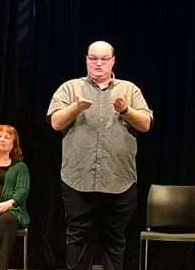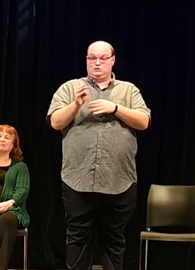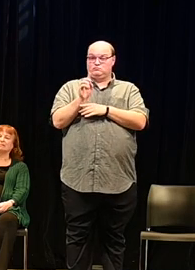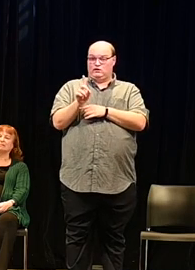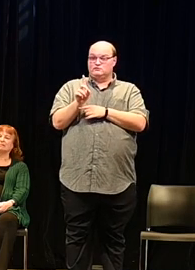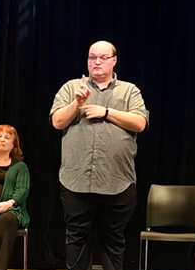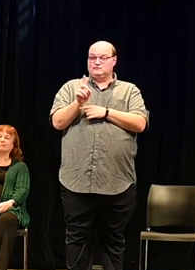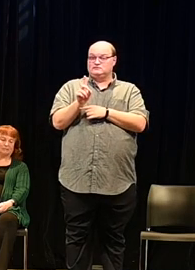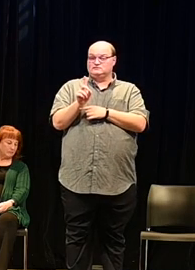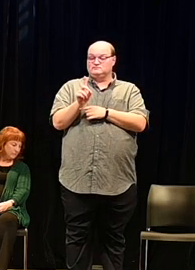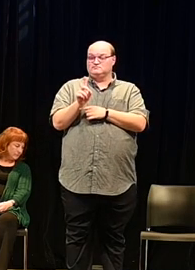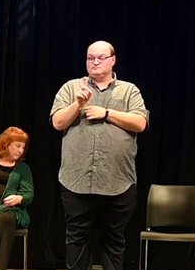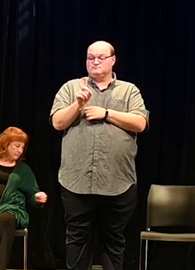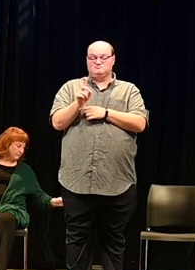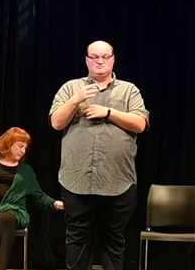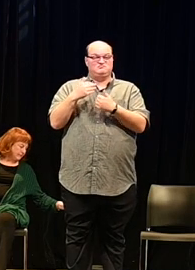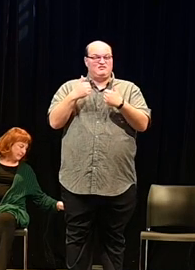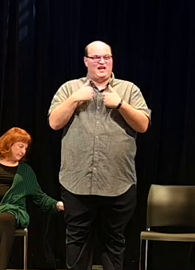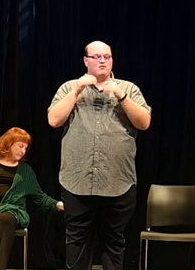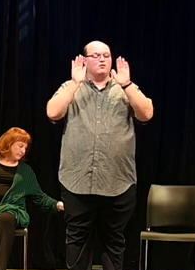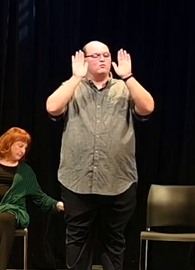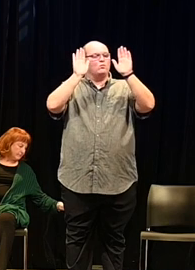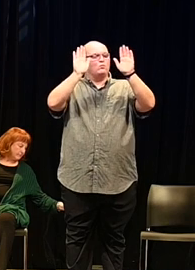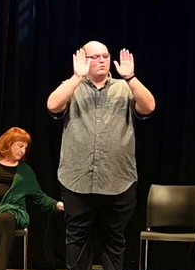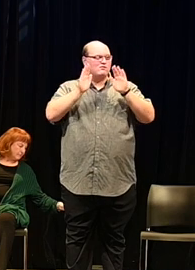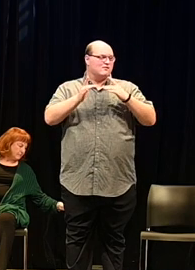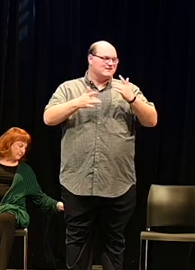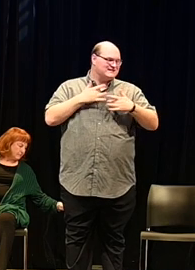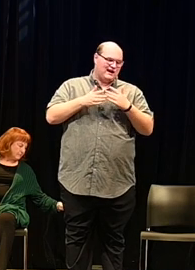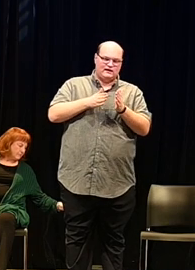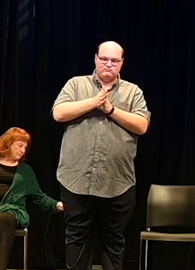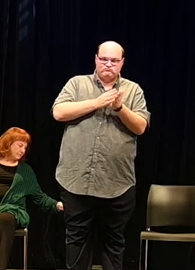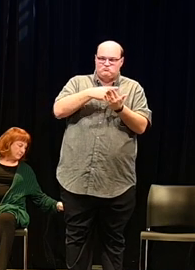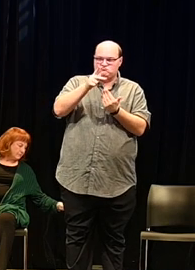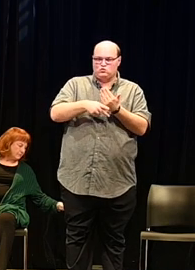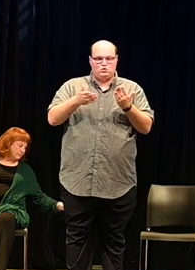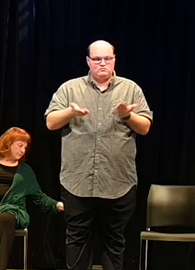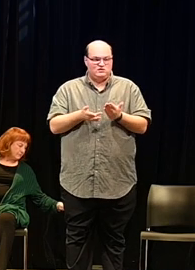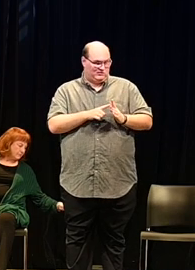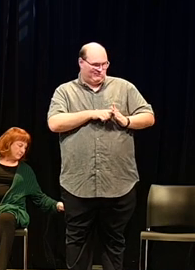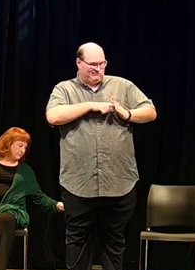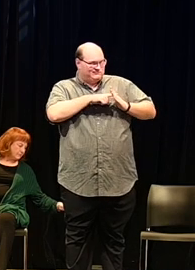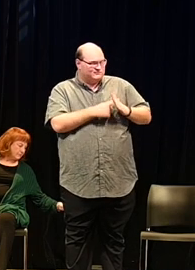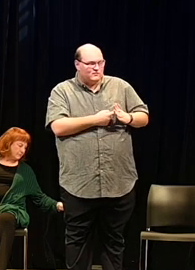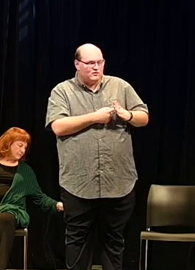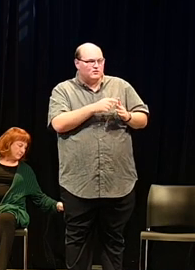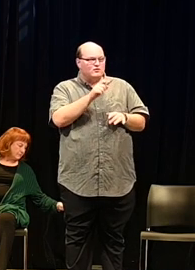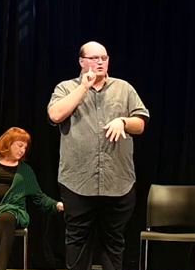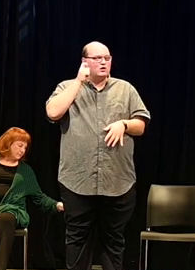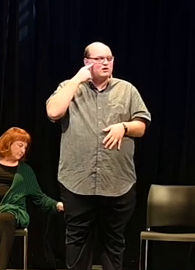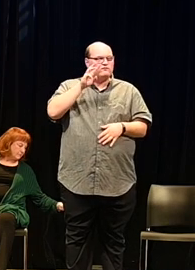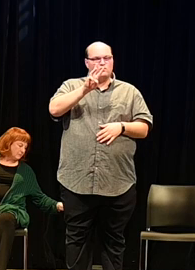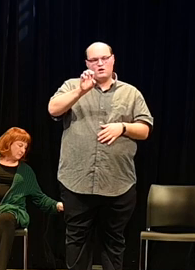Maryland, we have an incredibly exciting initiative that was started by Governor